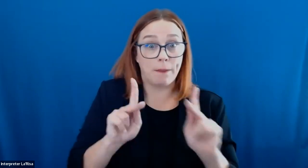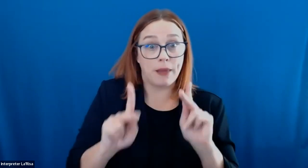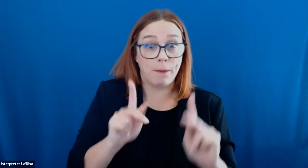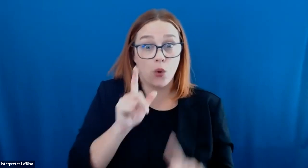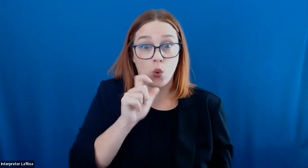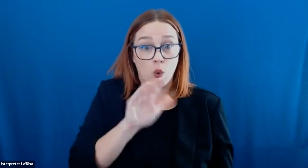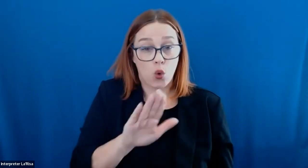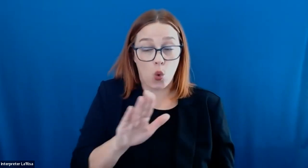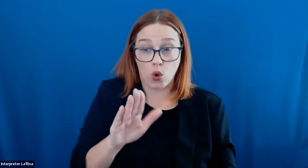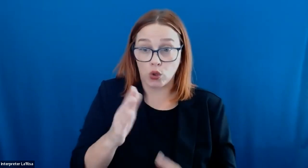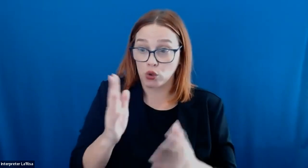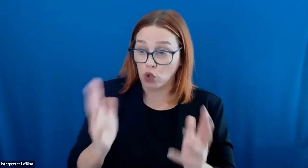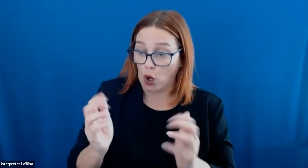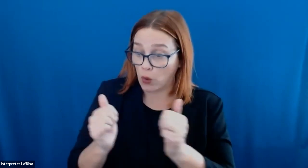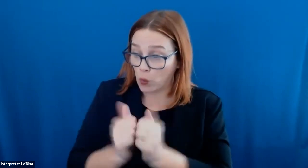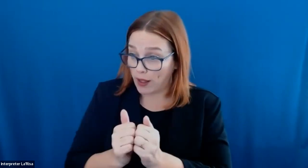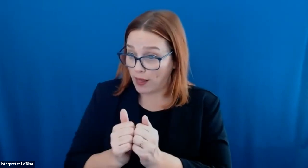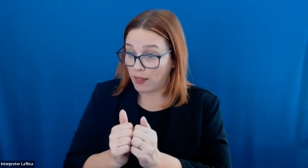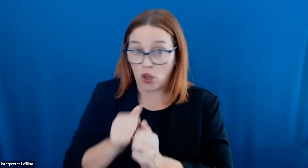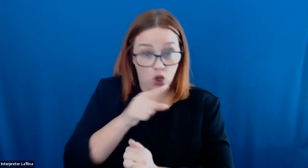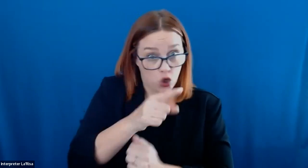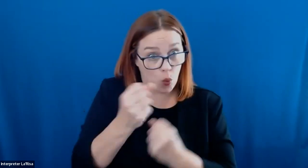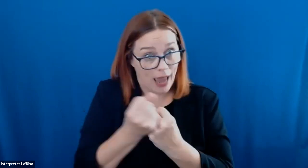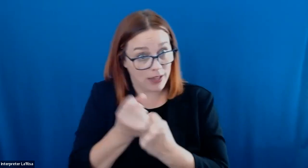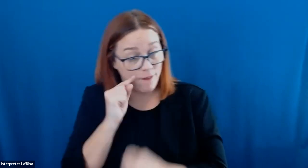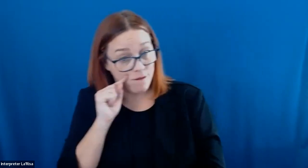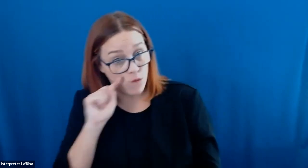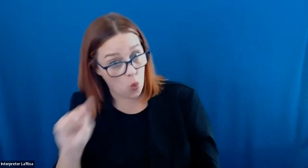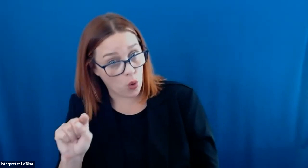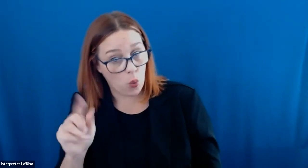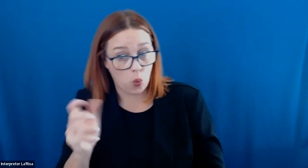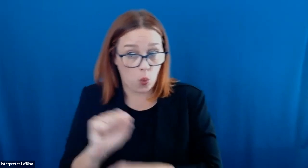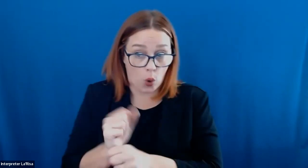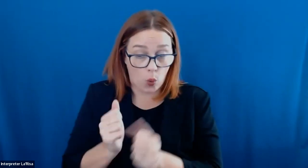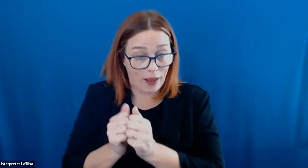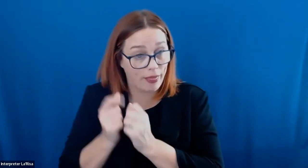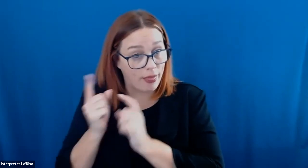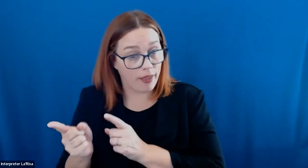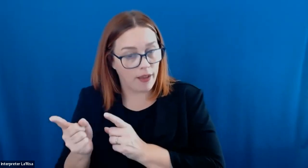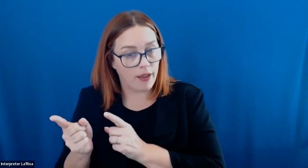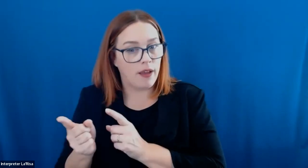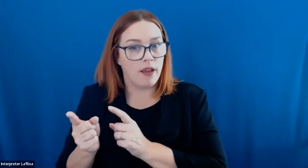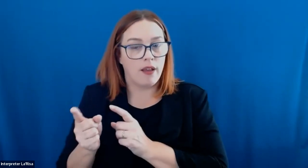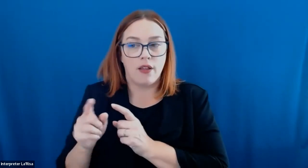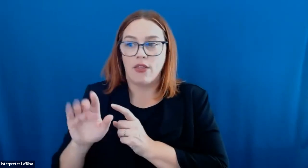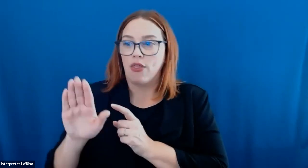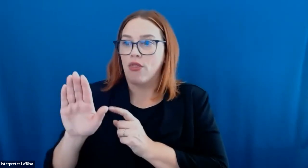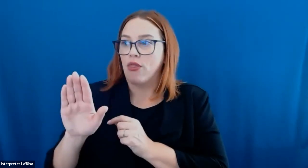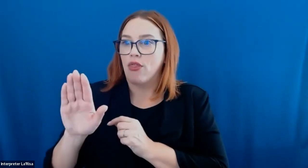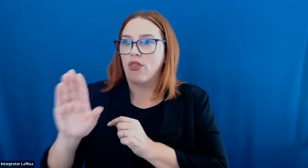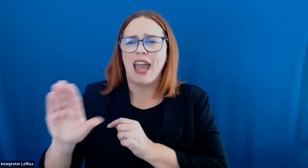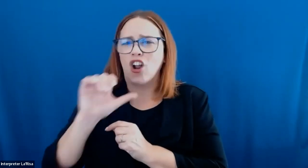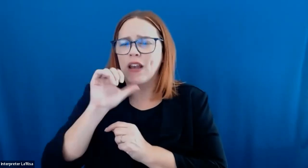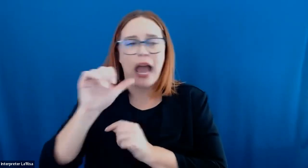and advocating with, or working with to advocate for you, they are just not getting